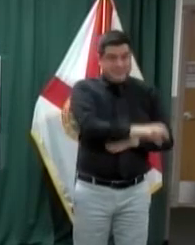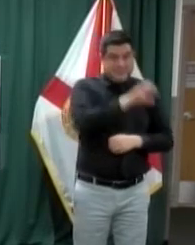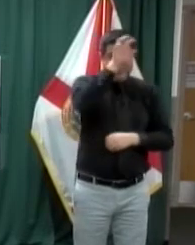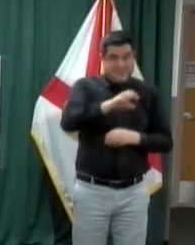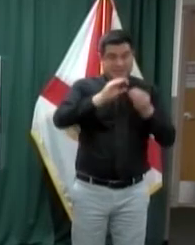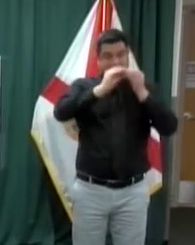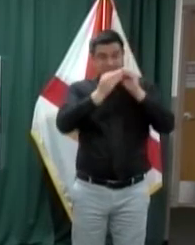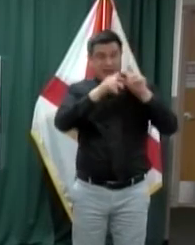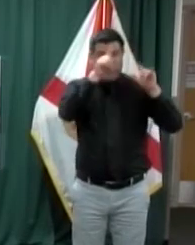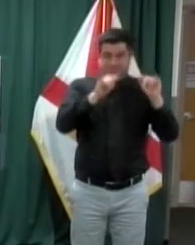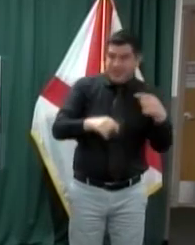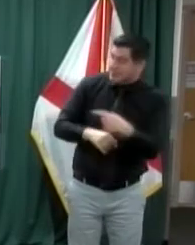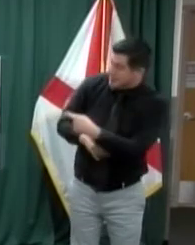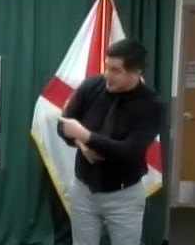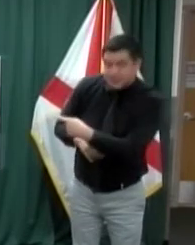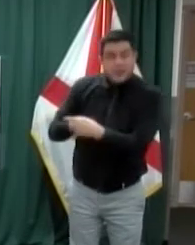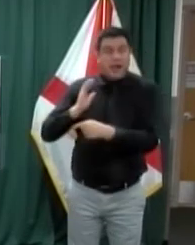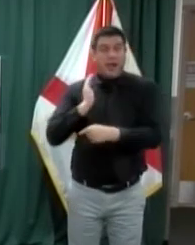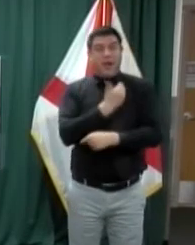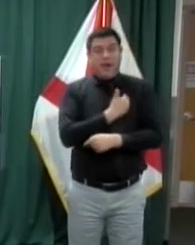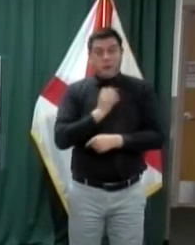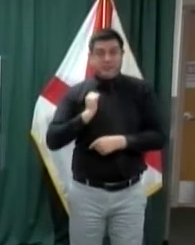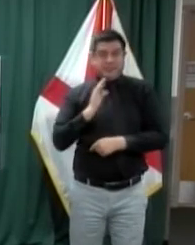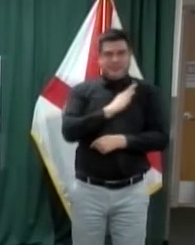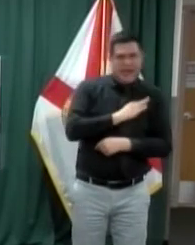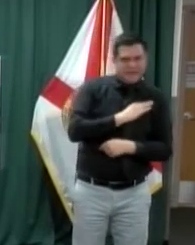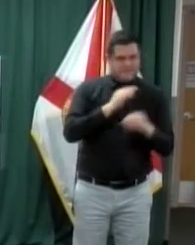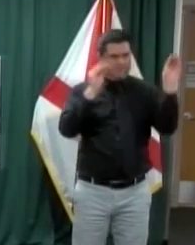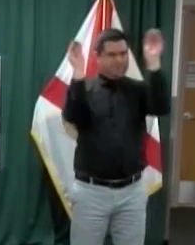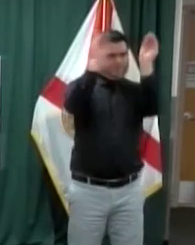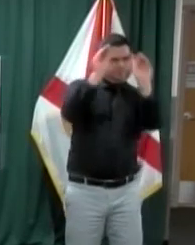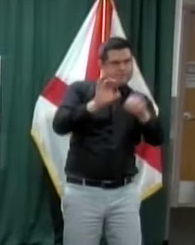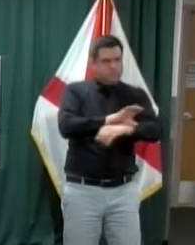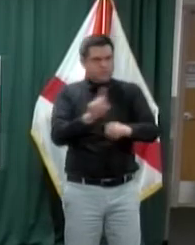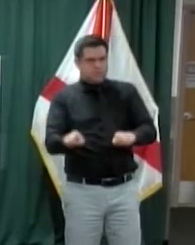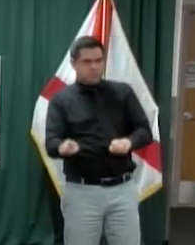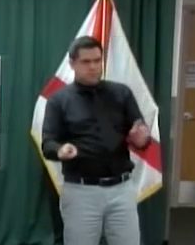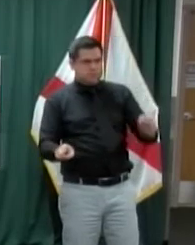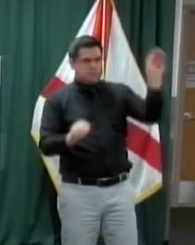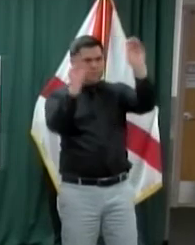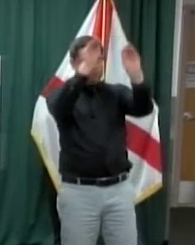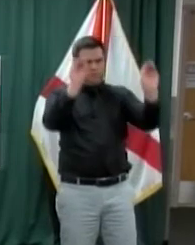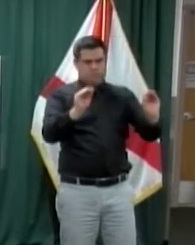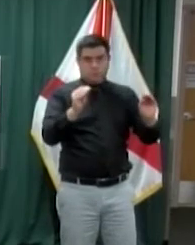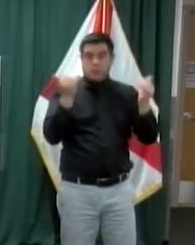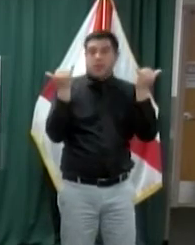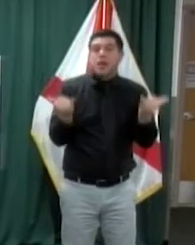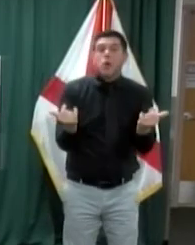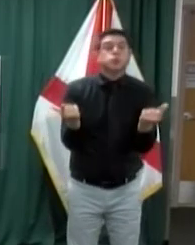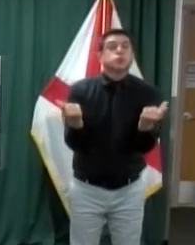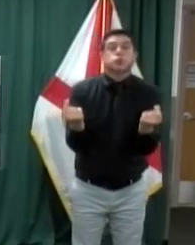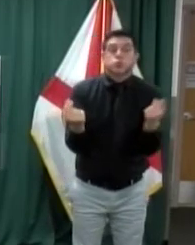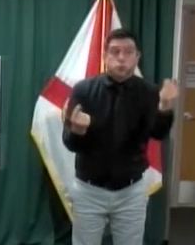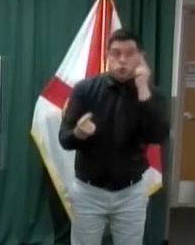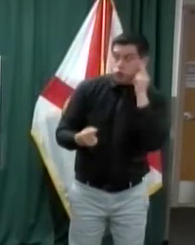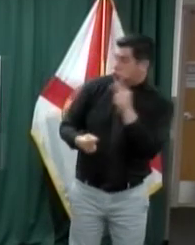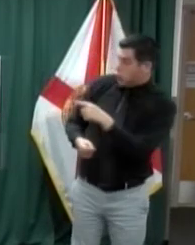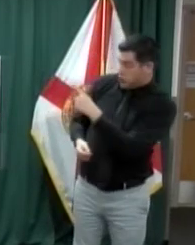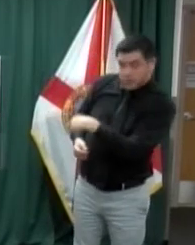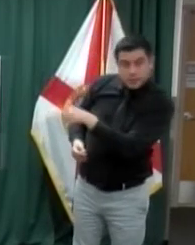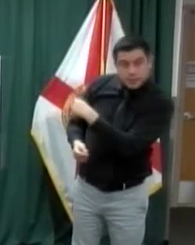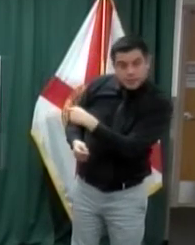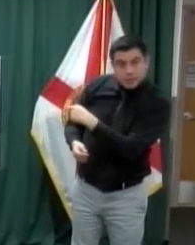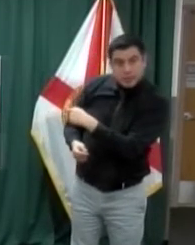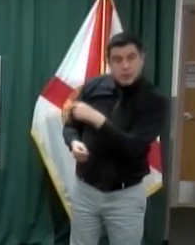county staff. This will allow you as a citizen, business owner, to be able to go to the website and quickly see at a